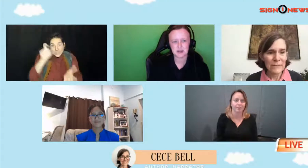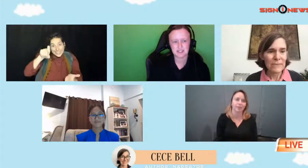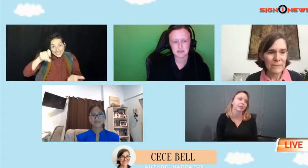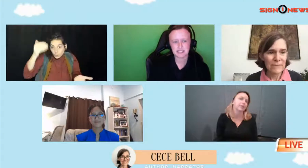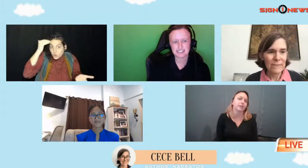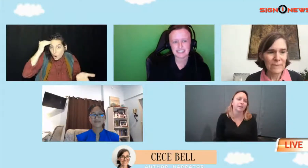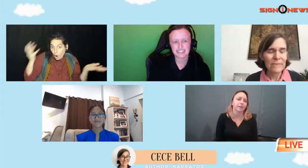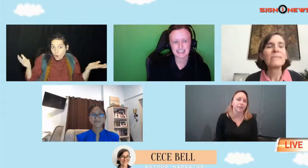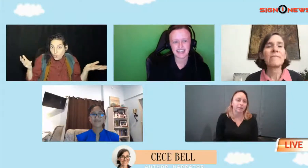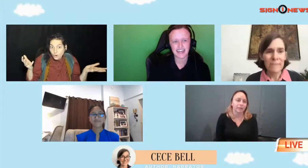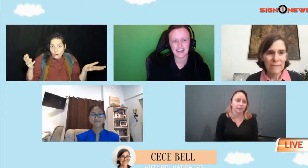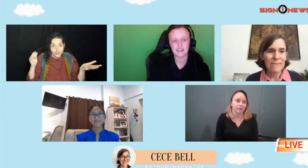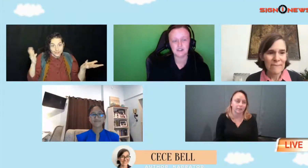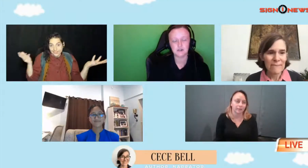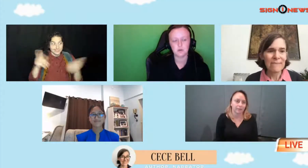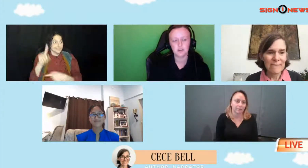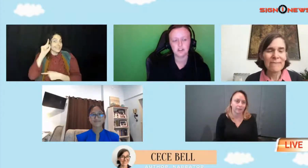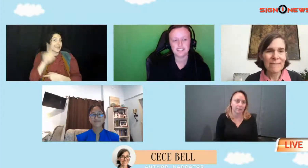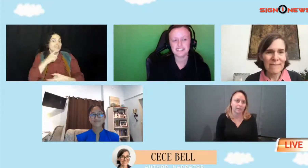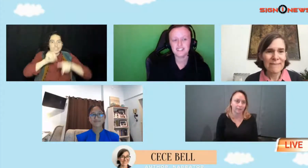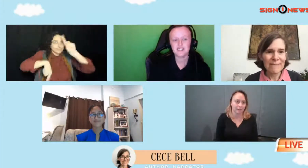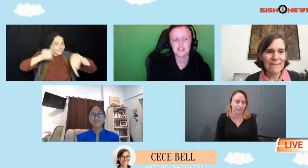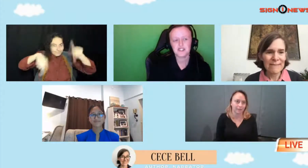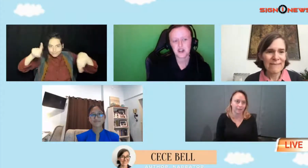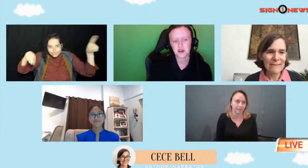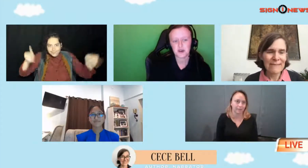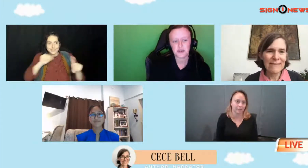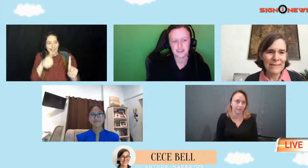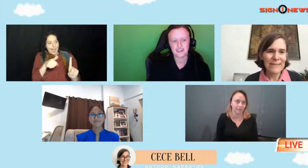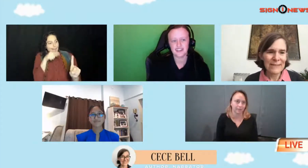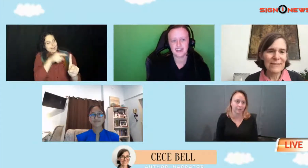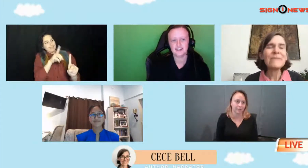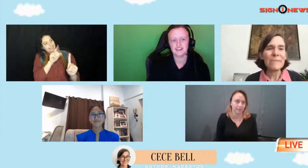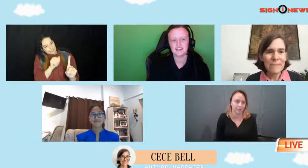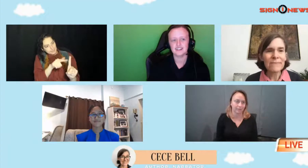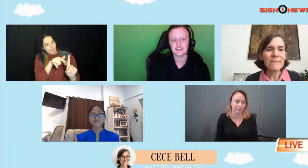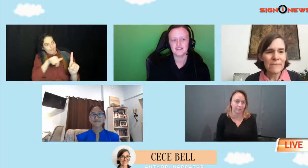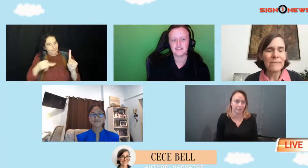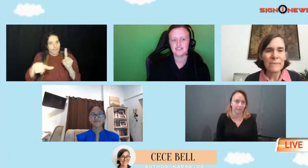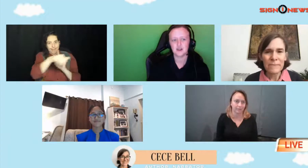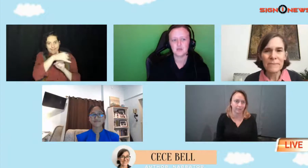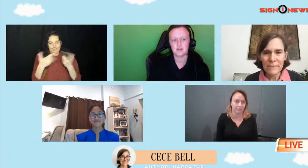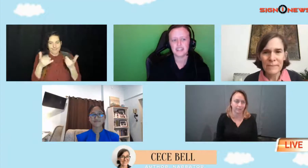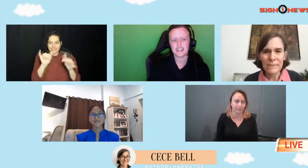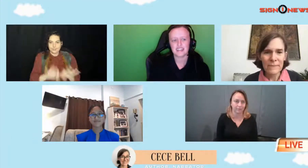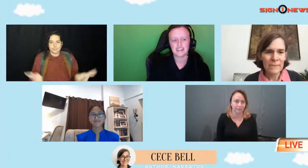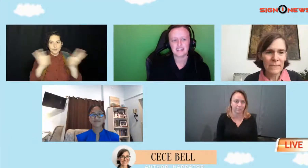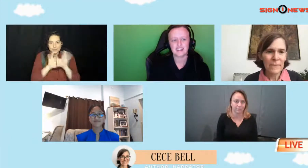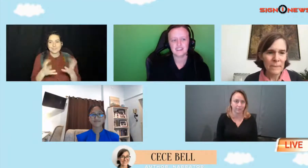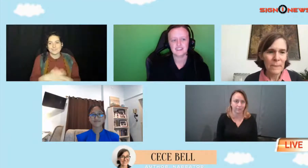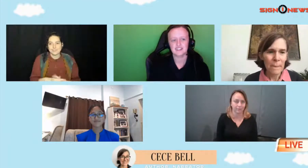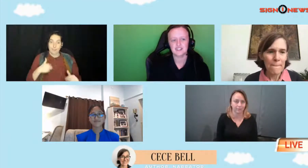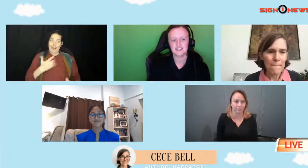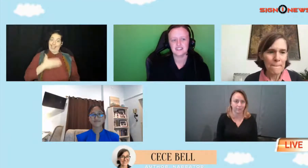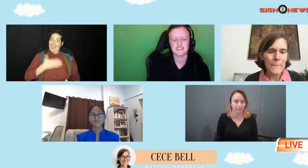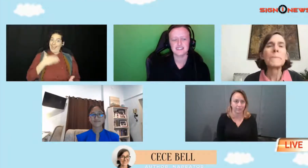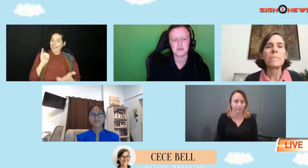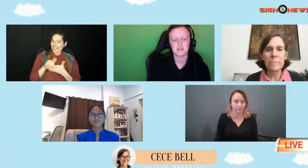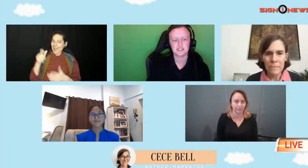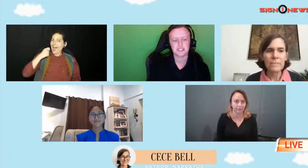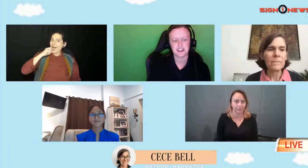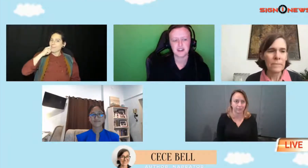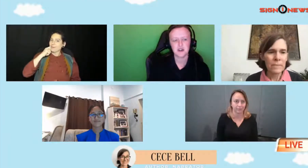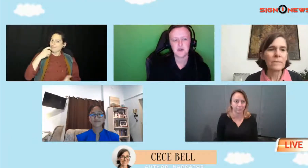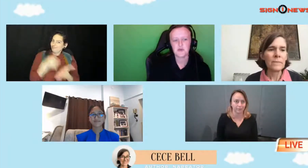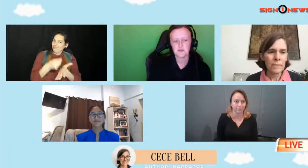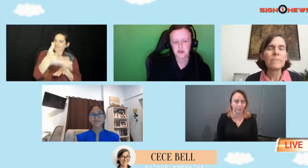so much possibility, and the world needs to know that deaf is not one thing, and it's not just, and